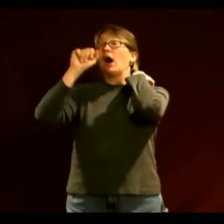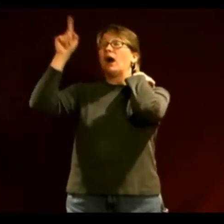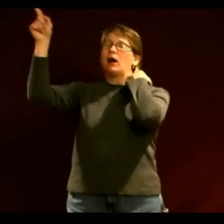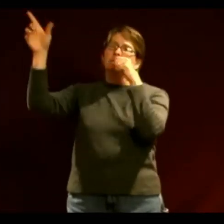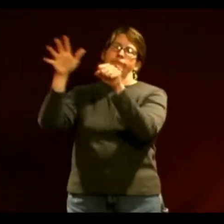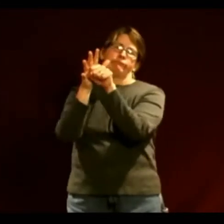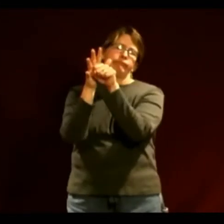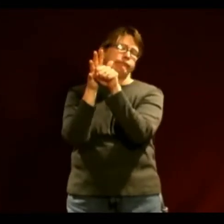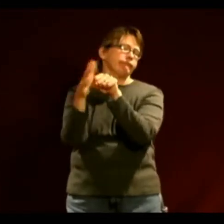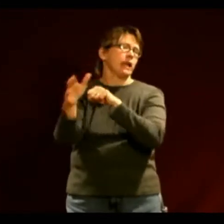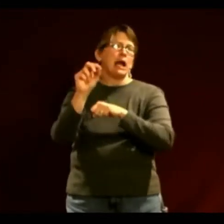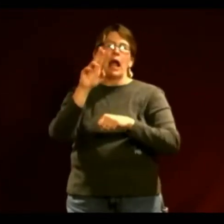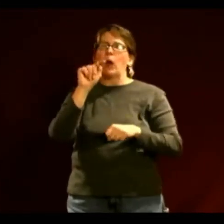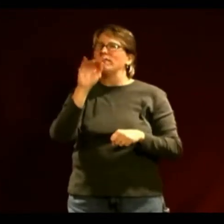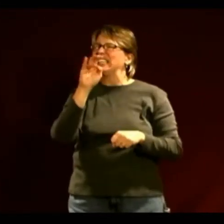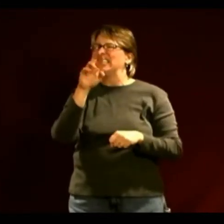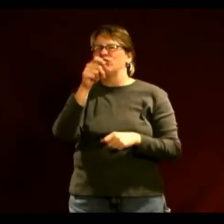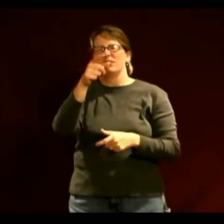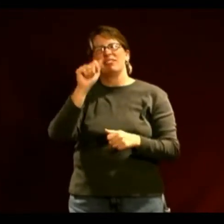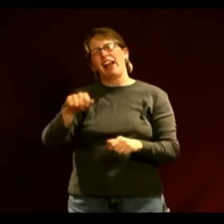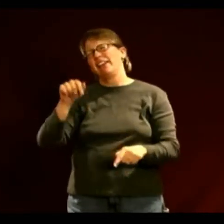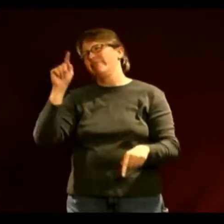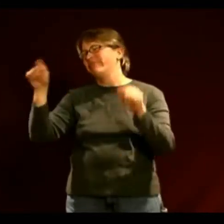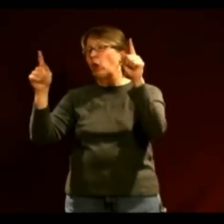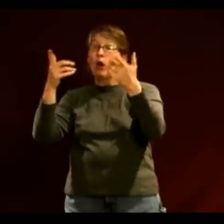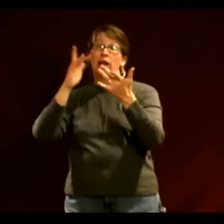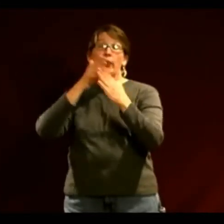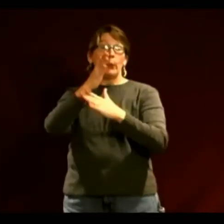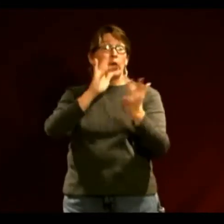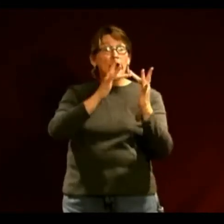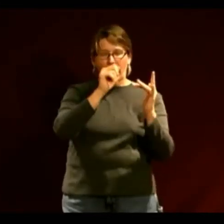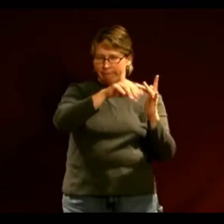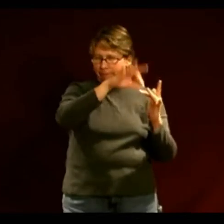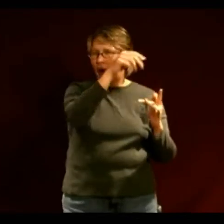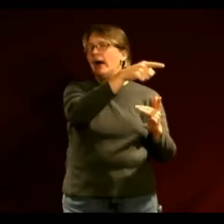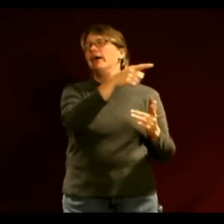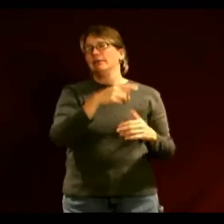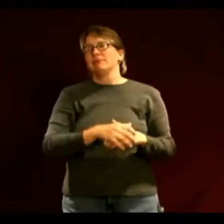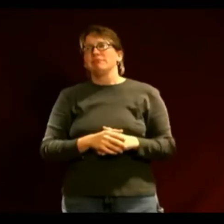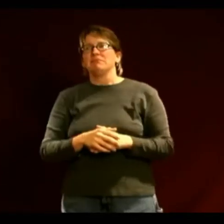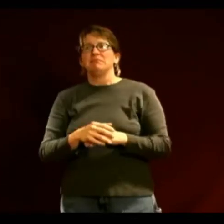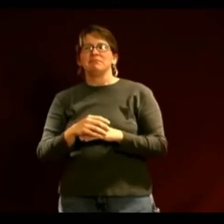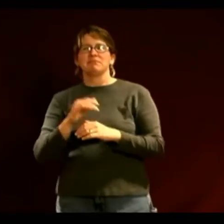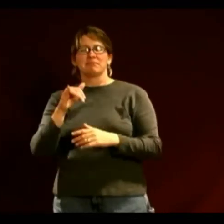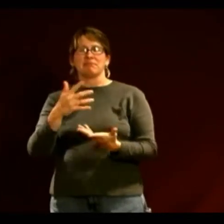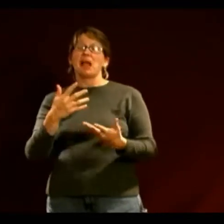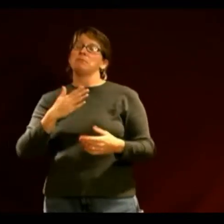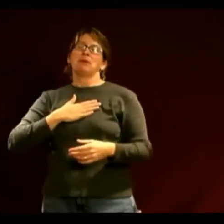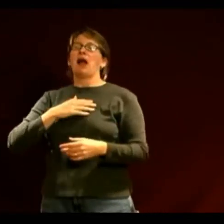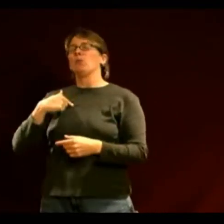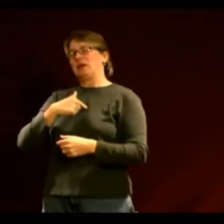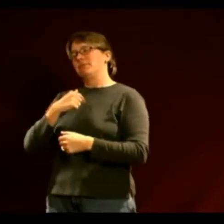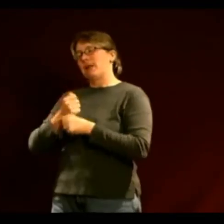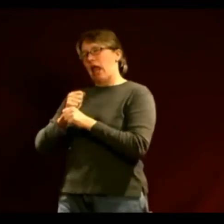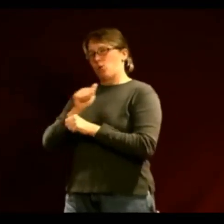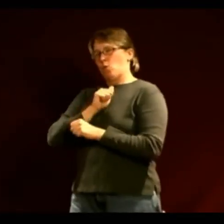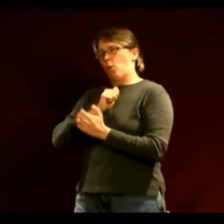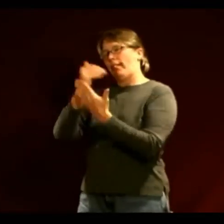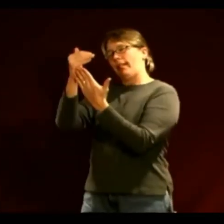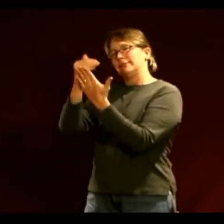too heavy. Some people prefer the wood ones. And the wood ones are nice because they are homemade. Anyway, I prefer to